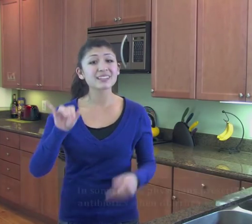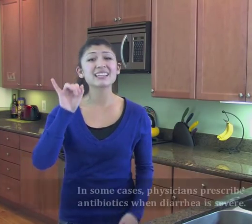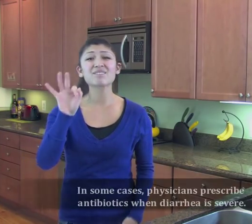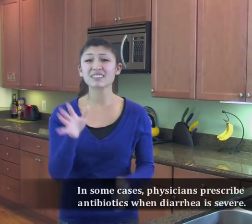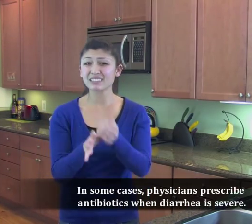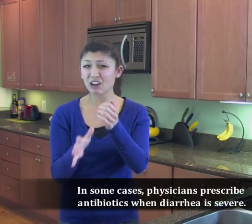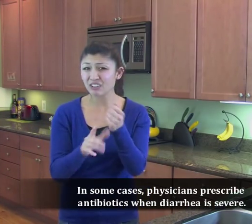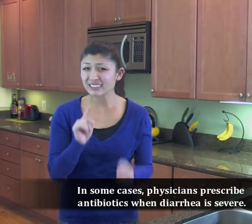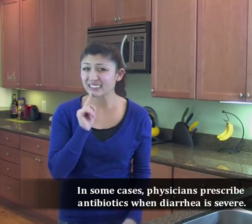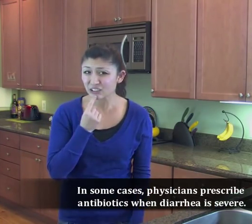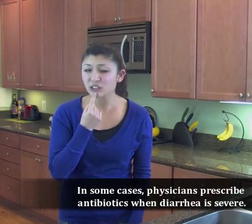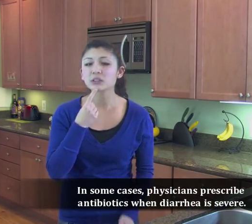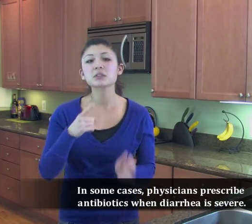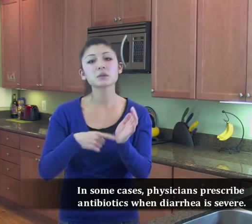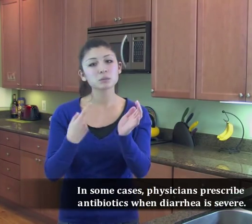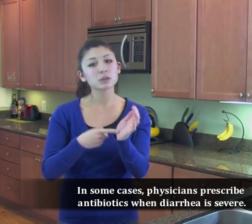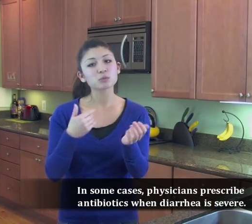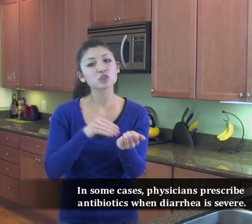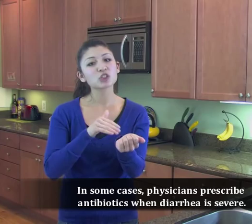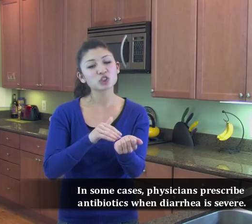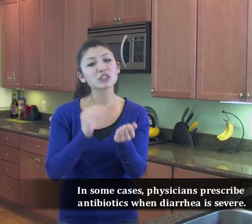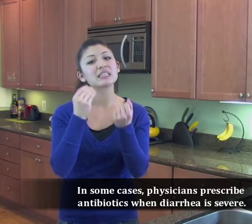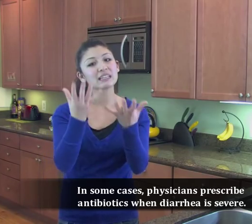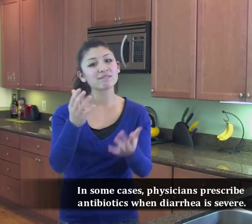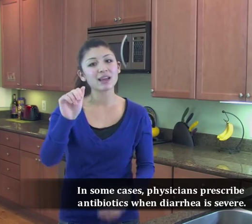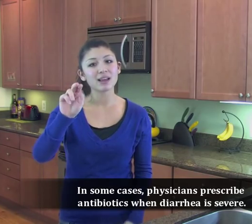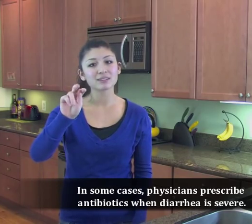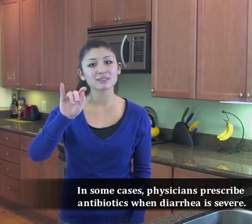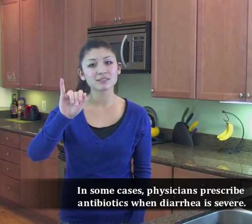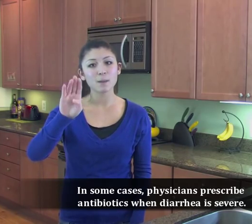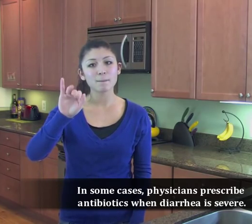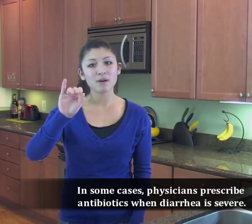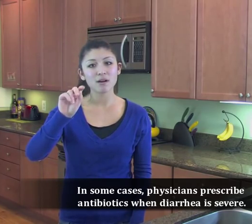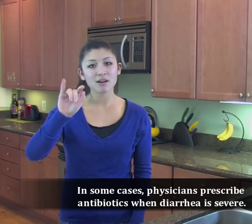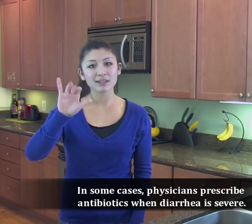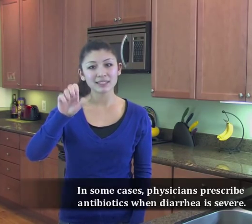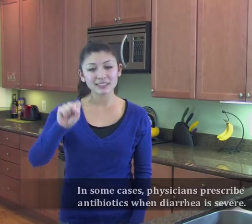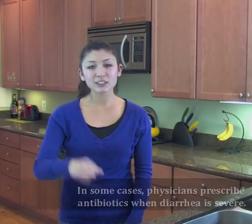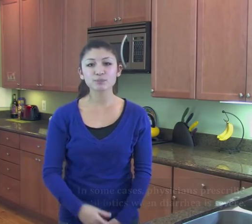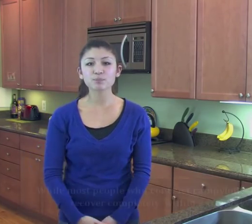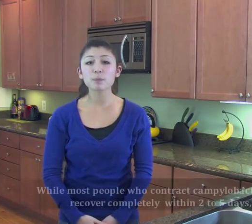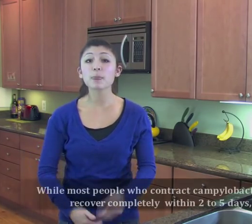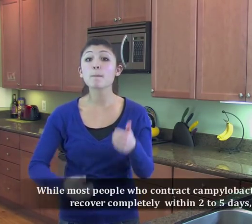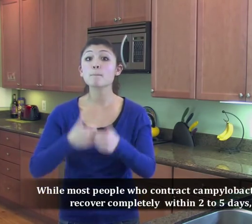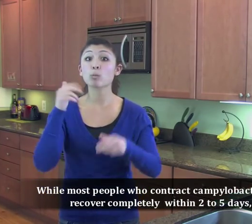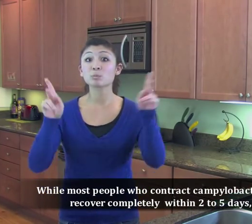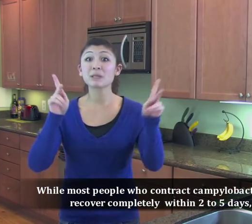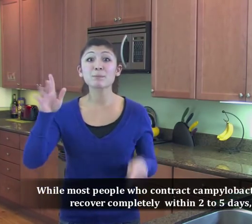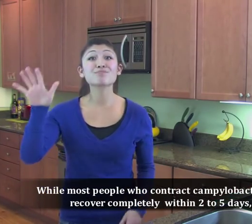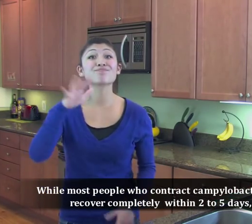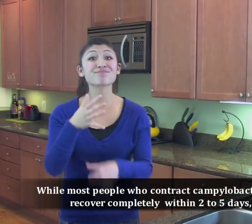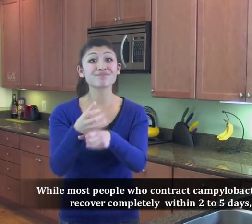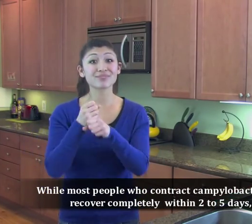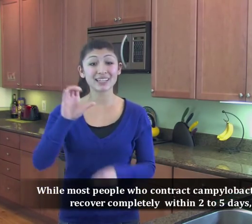In some cases, physicians prescribe antibiotics when diarrhea is severe. While most people who contract